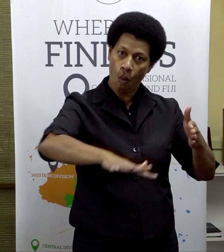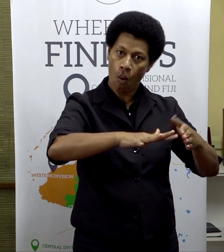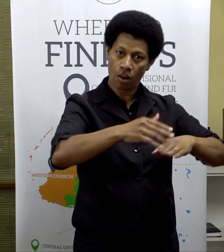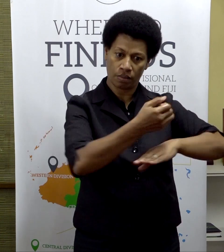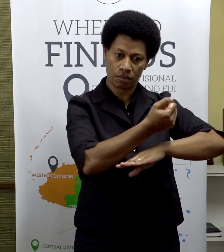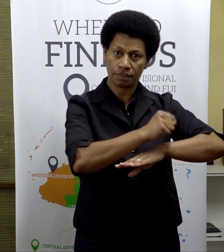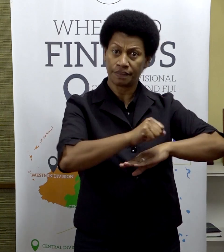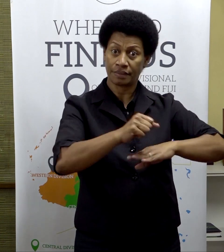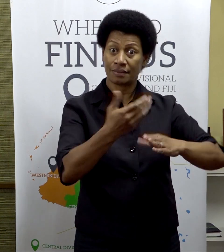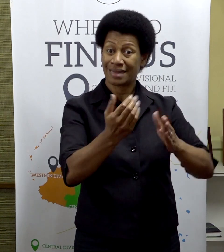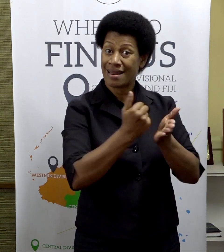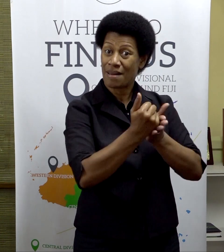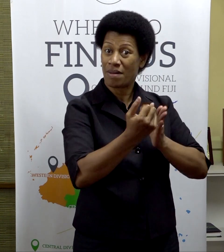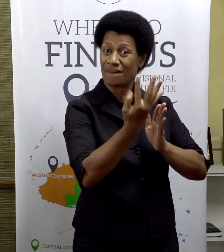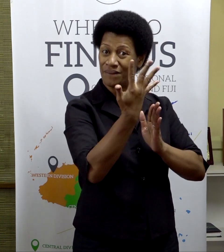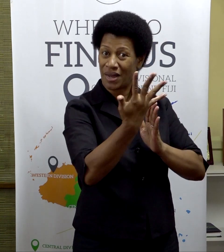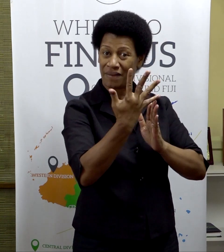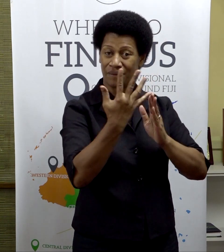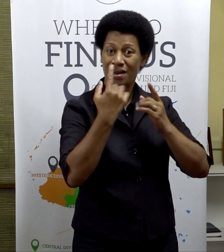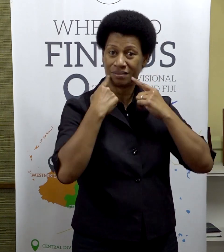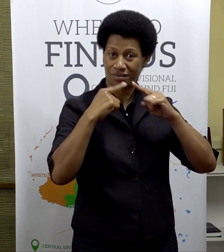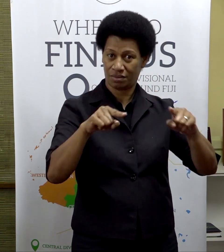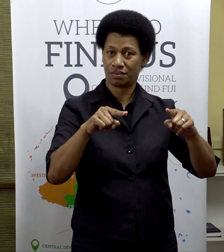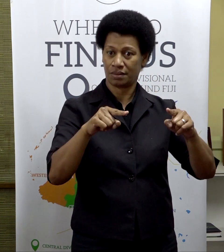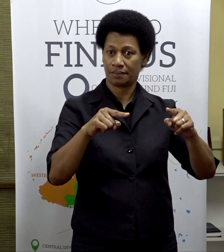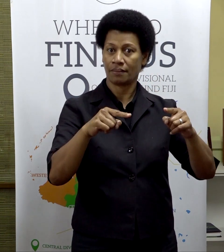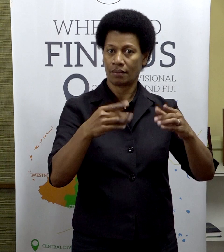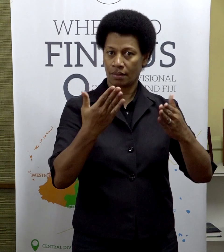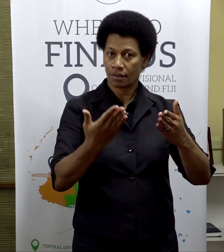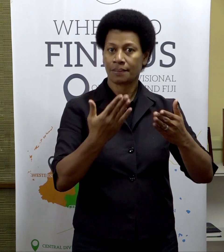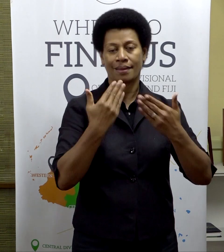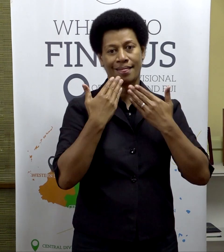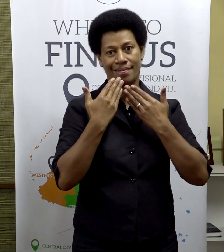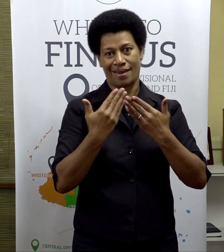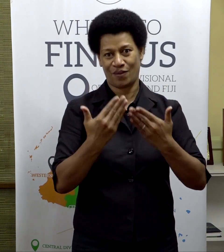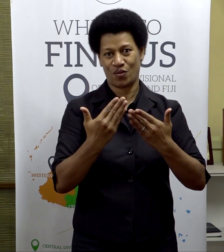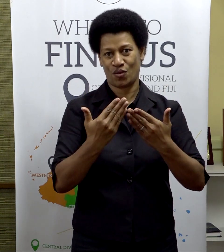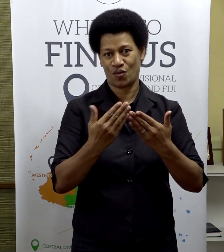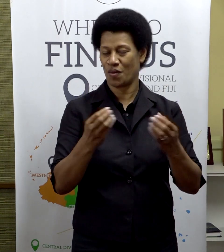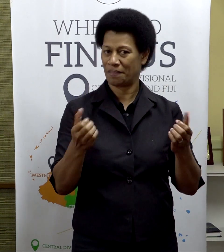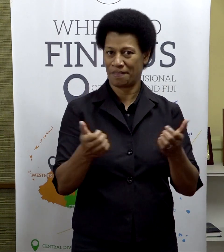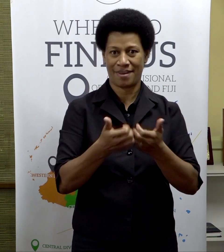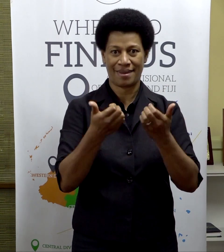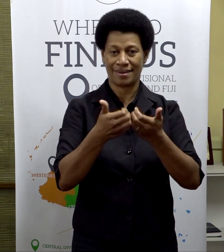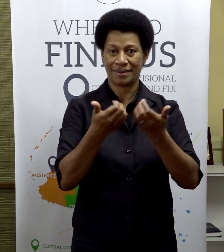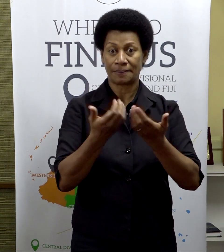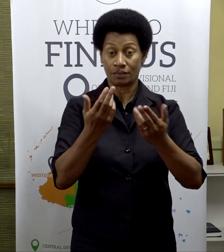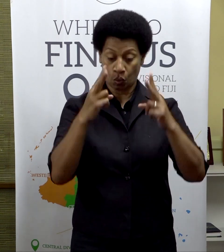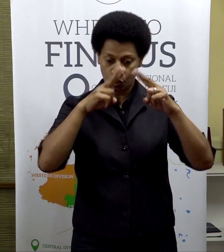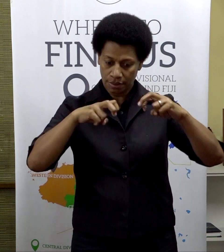Maritime Notice number 5 for details on this information. We are thankful for the Navy Search and Rescue